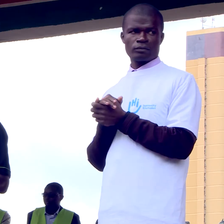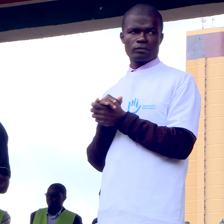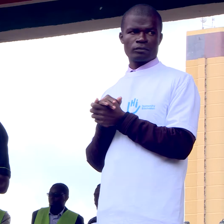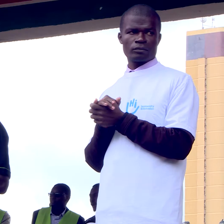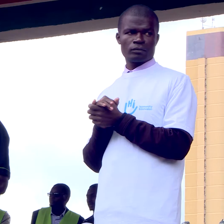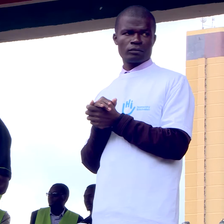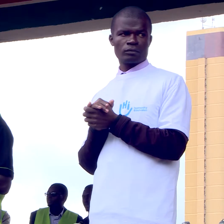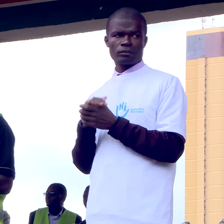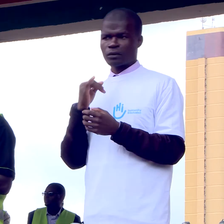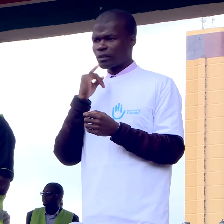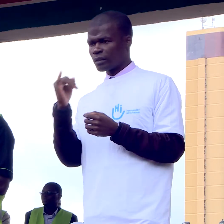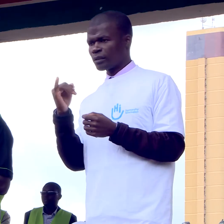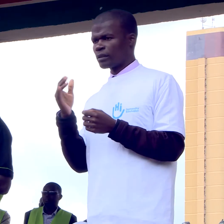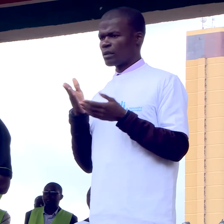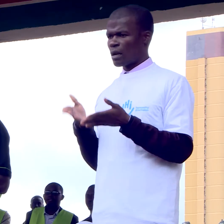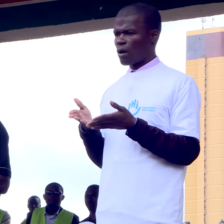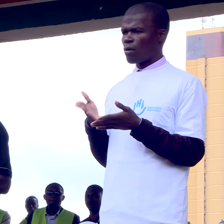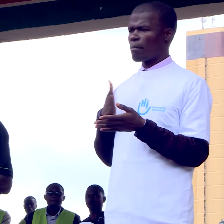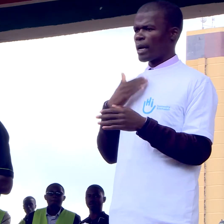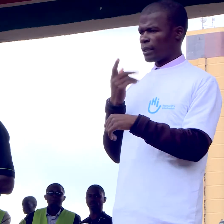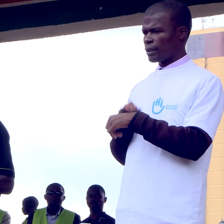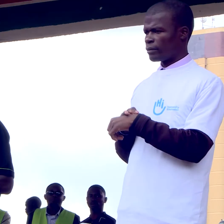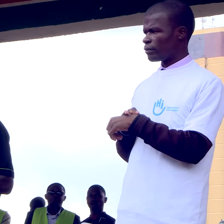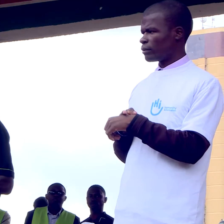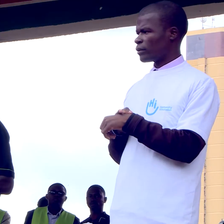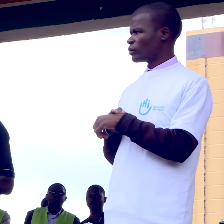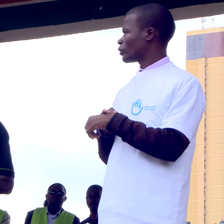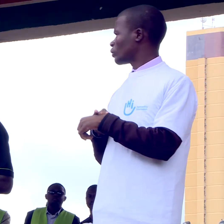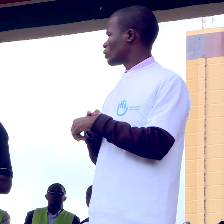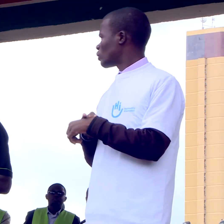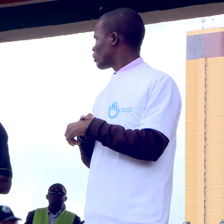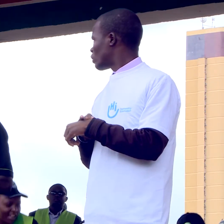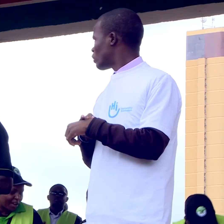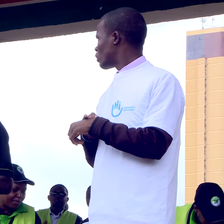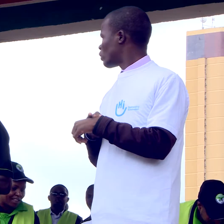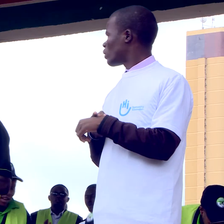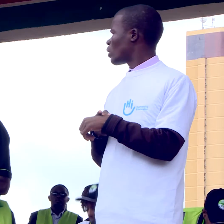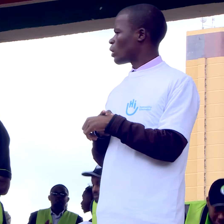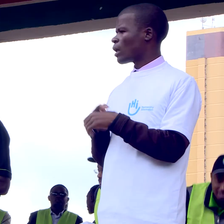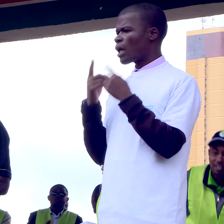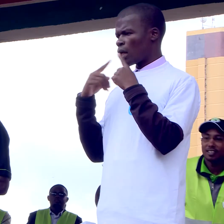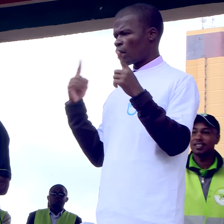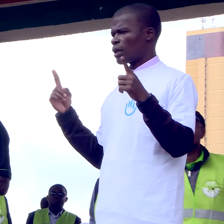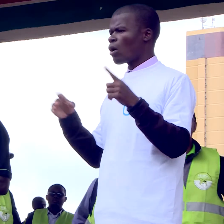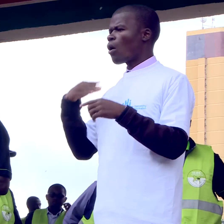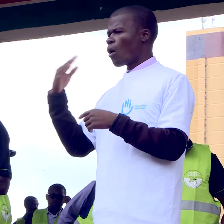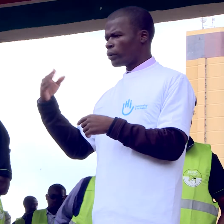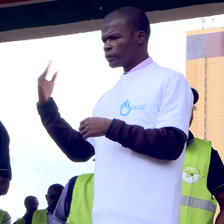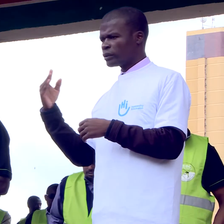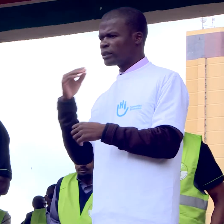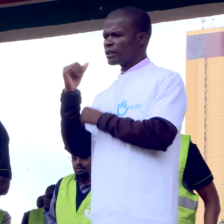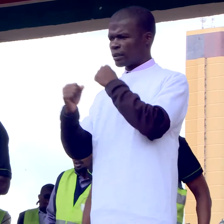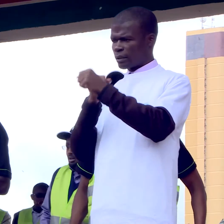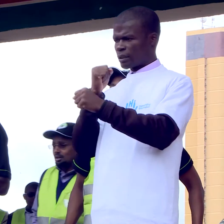It's now my singular honor to declare AVIU, the annual Voter Education Week 2019,